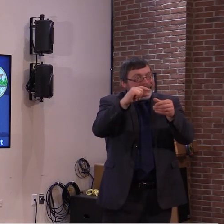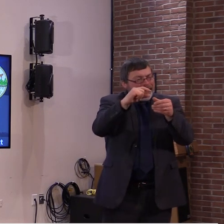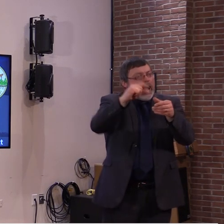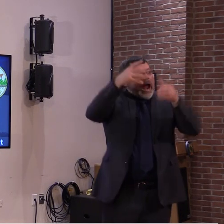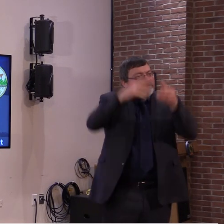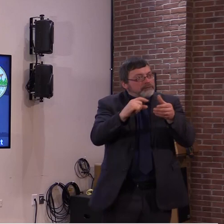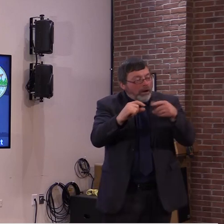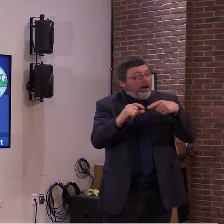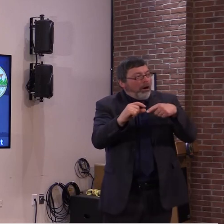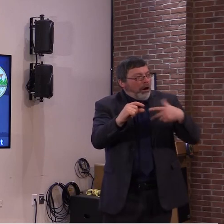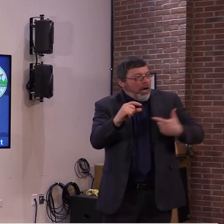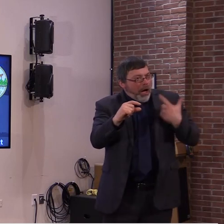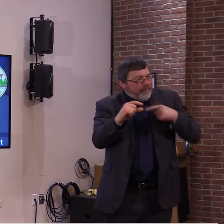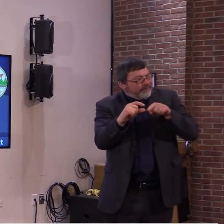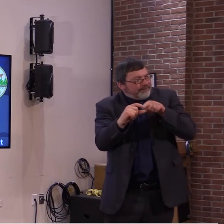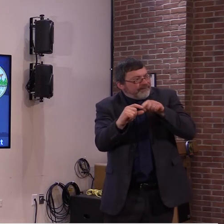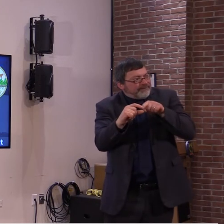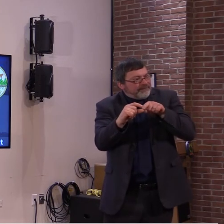as well?